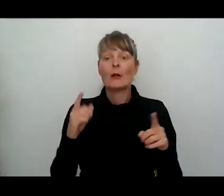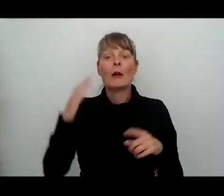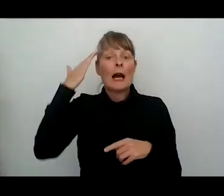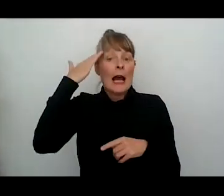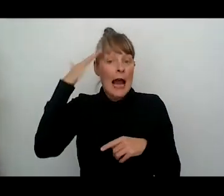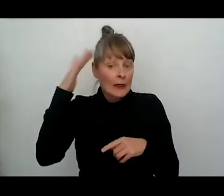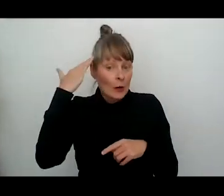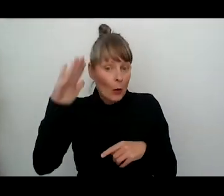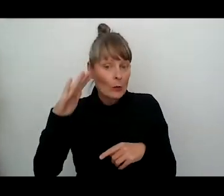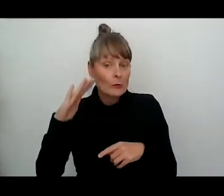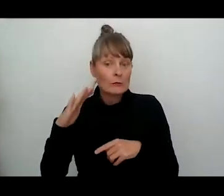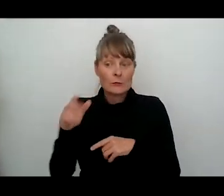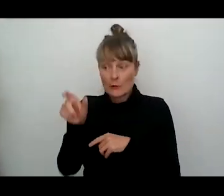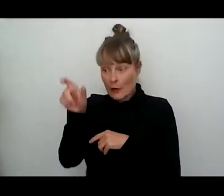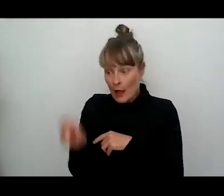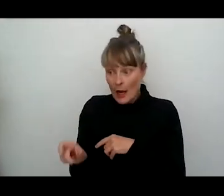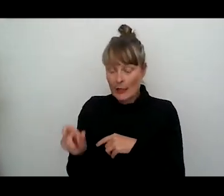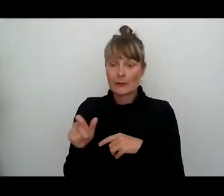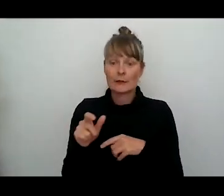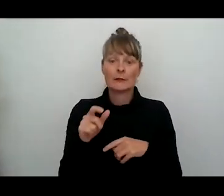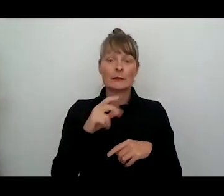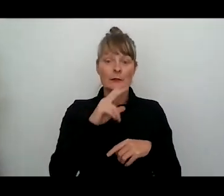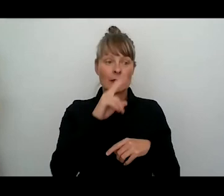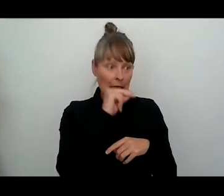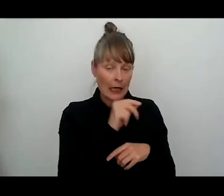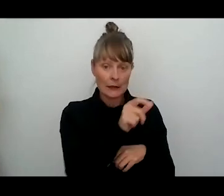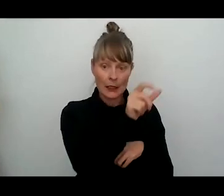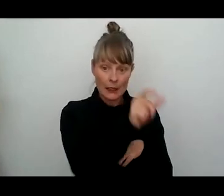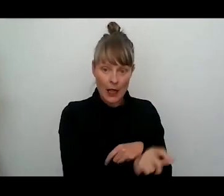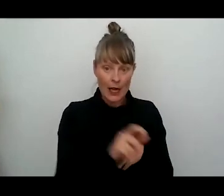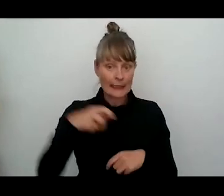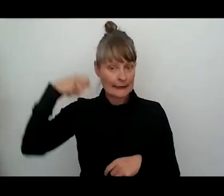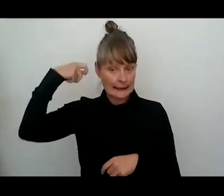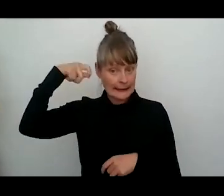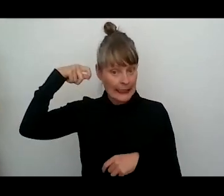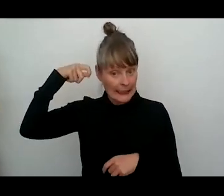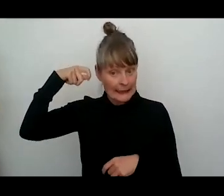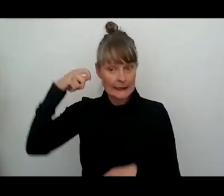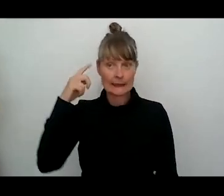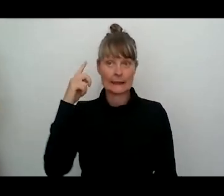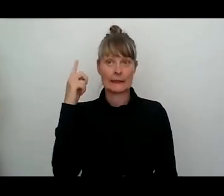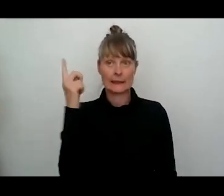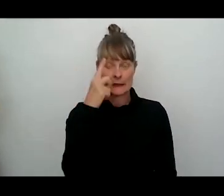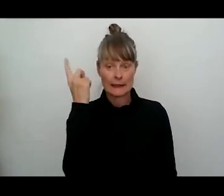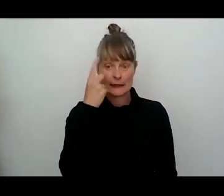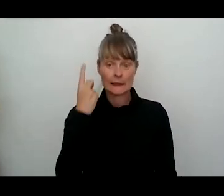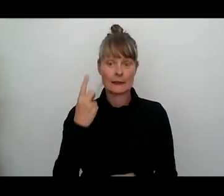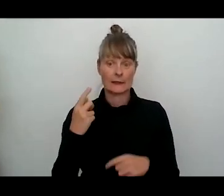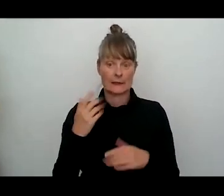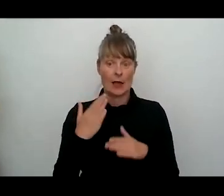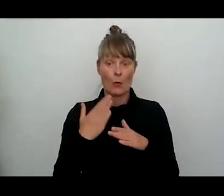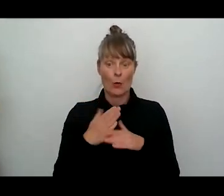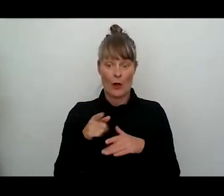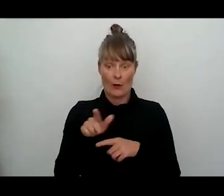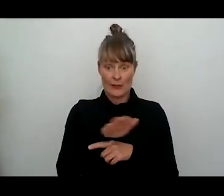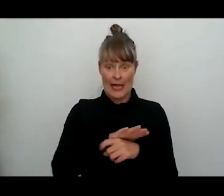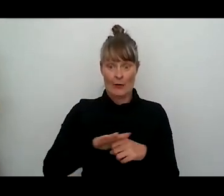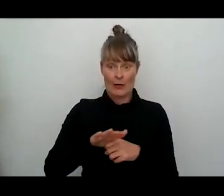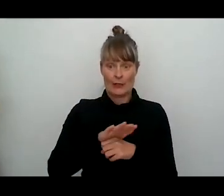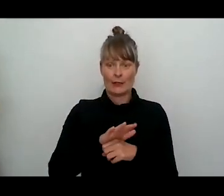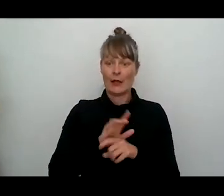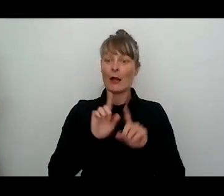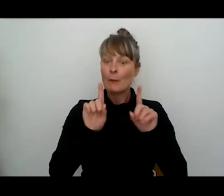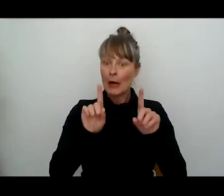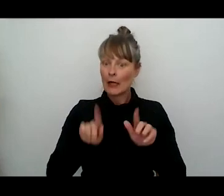peds, tinnitus, dizziness, as we heard some tonight as well. But there was a desire in me to